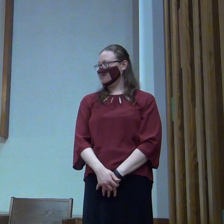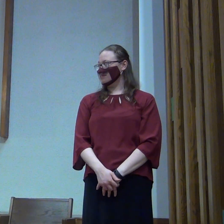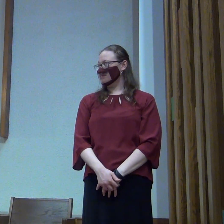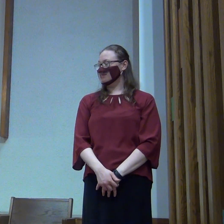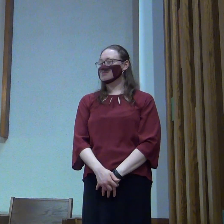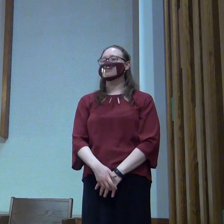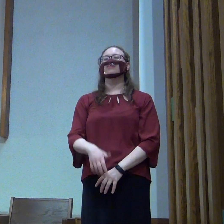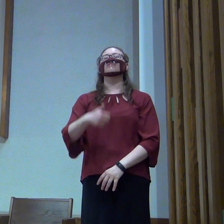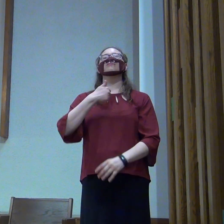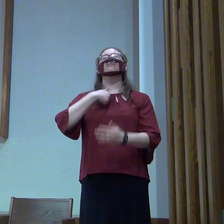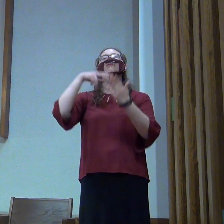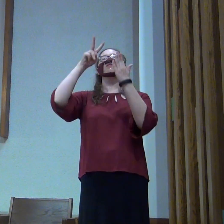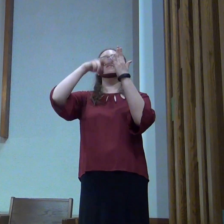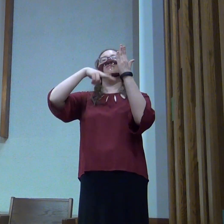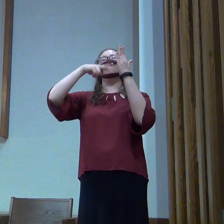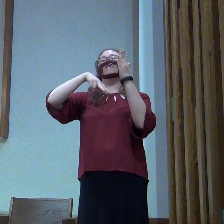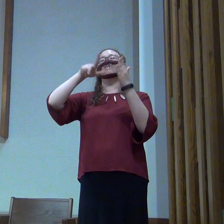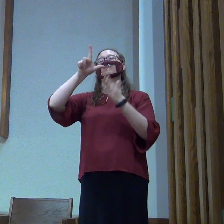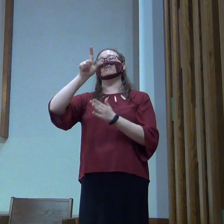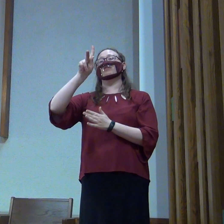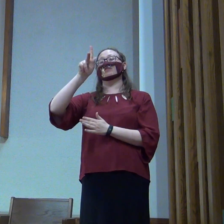I'm going to be reading from Luke